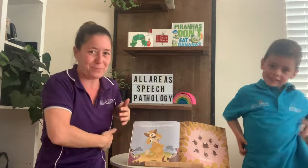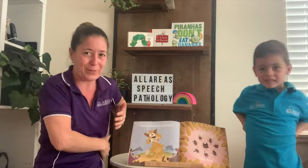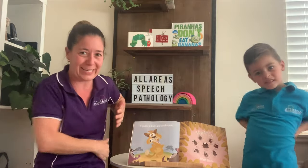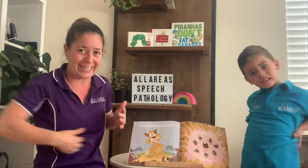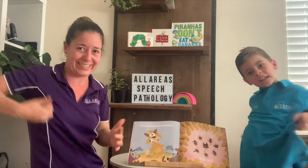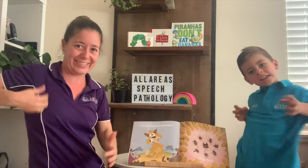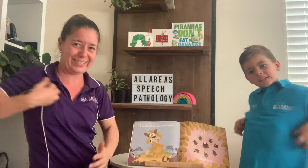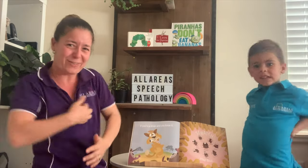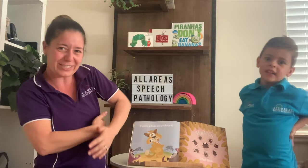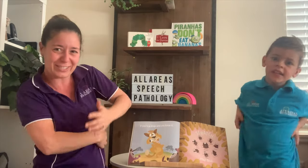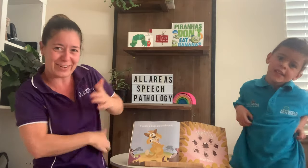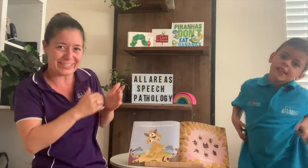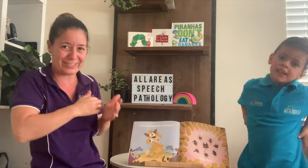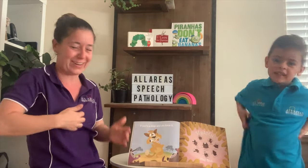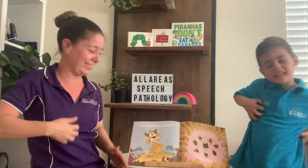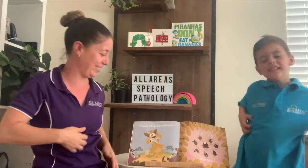body. Scratch, scratch, scratch.